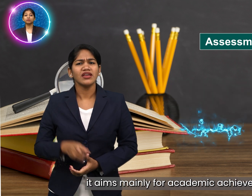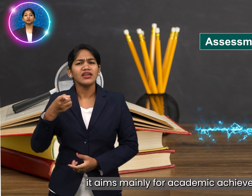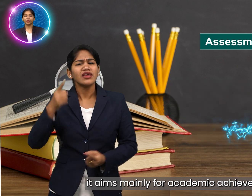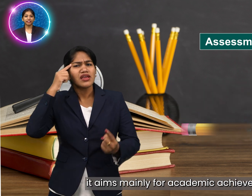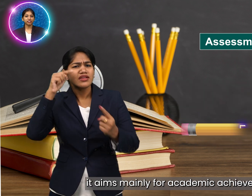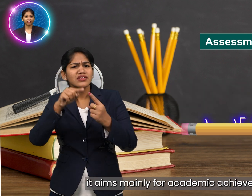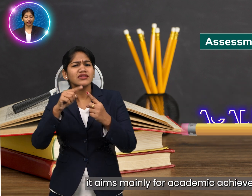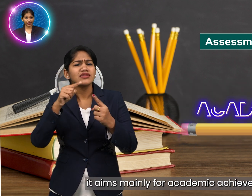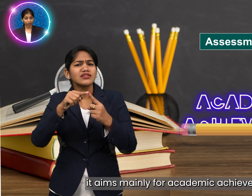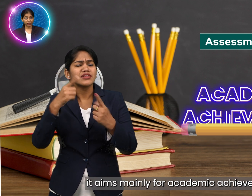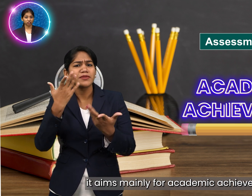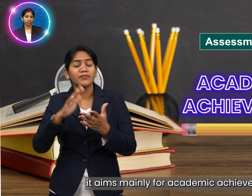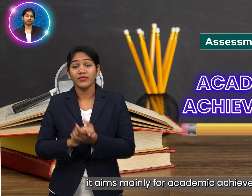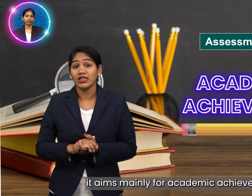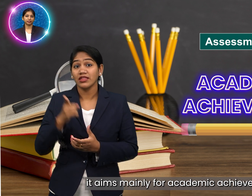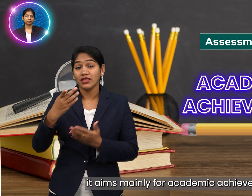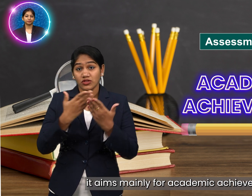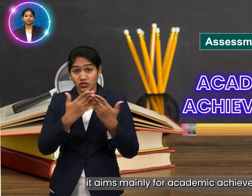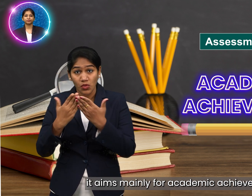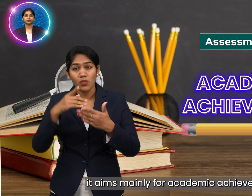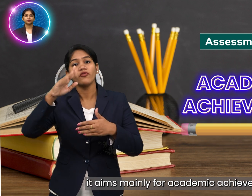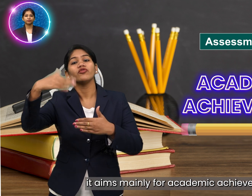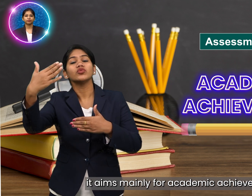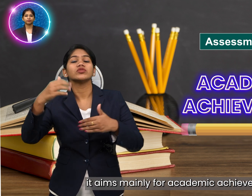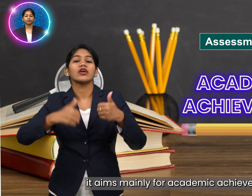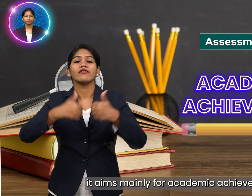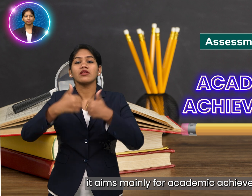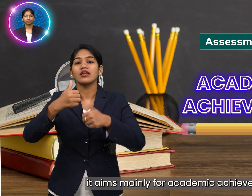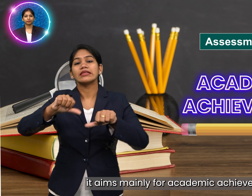It aims mainly for academic achievement,